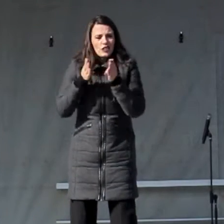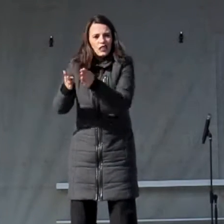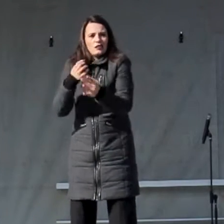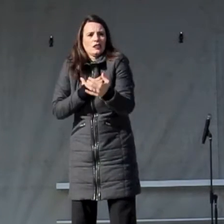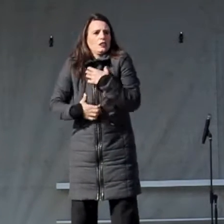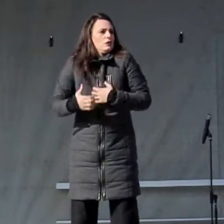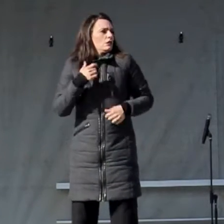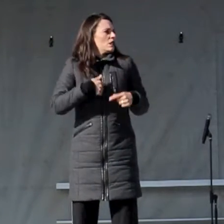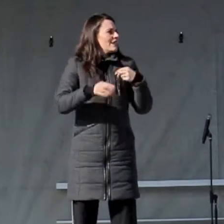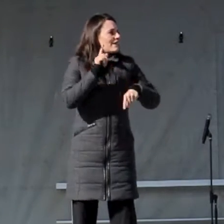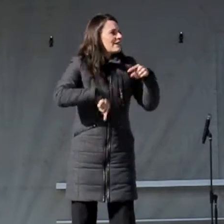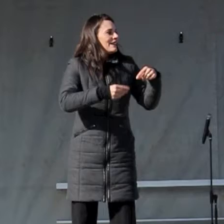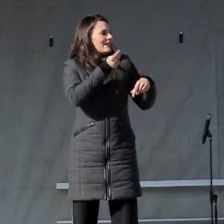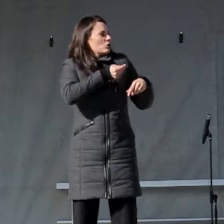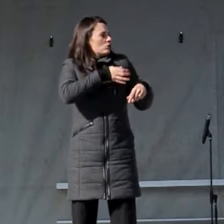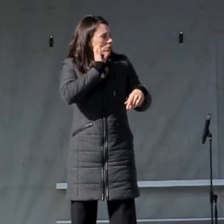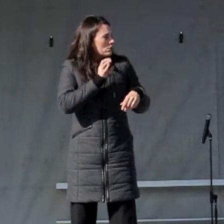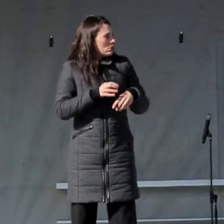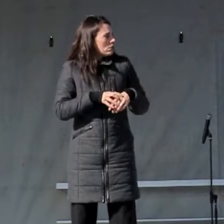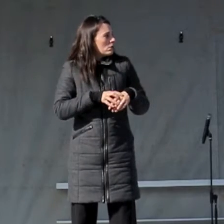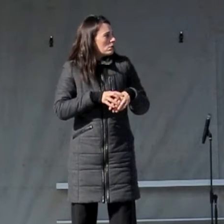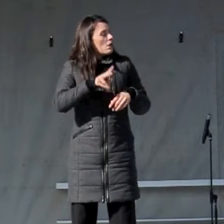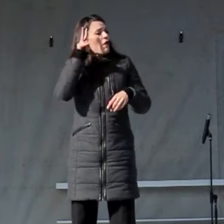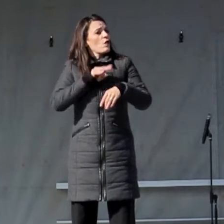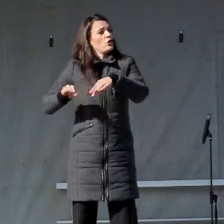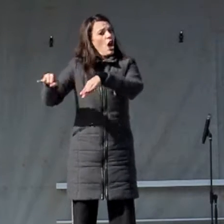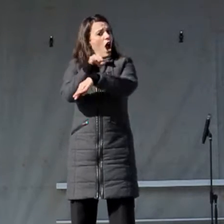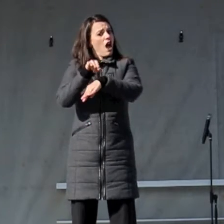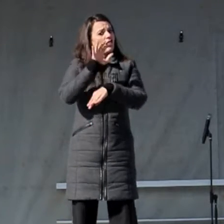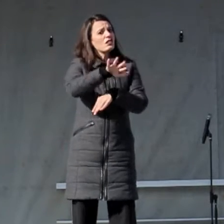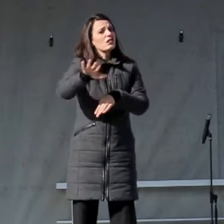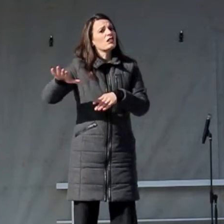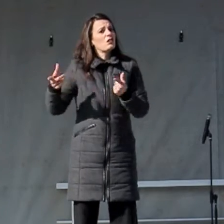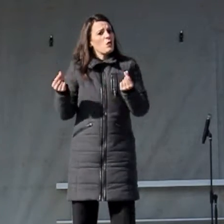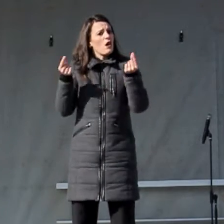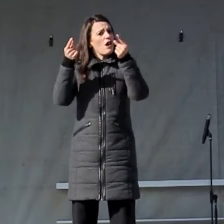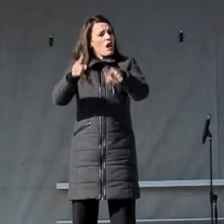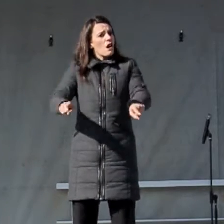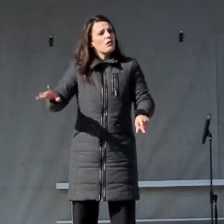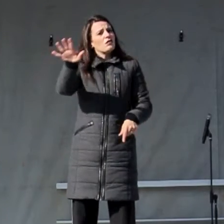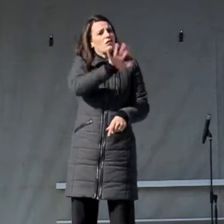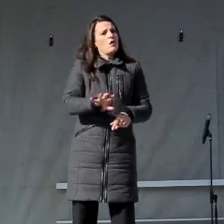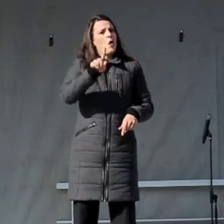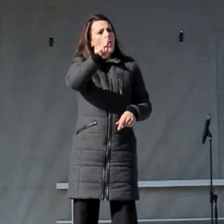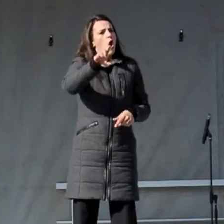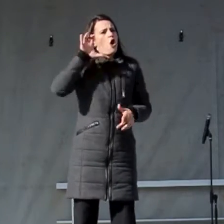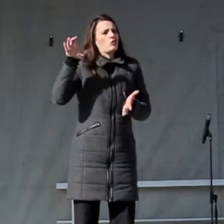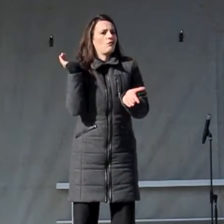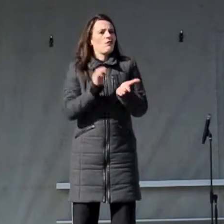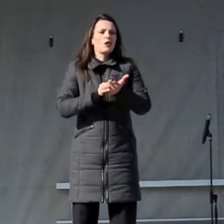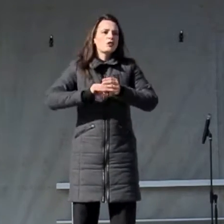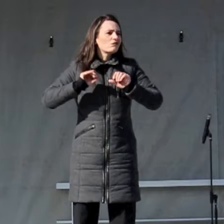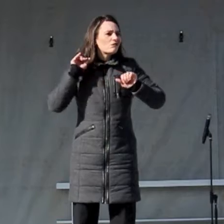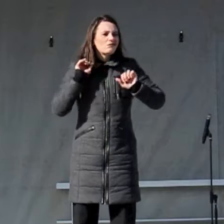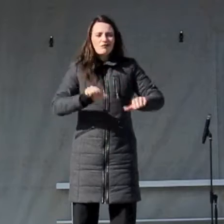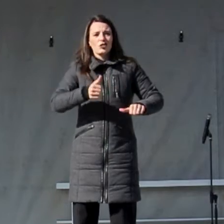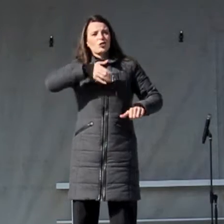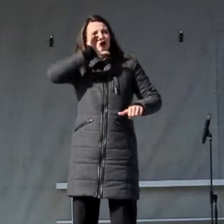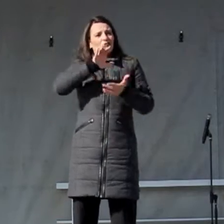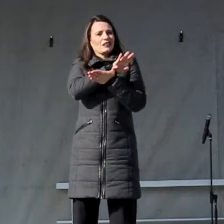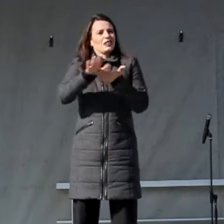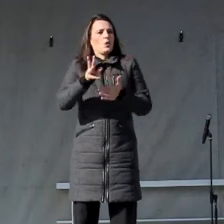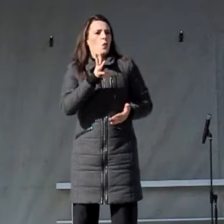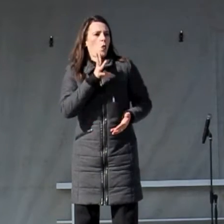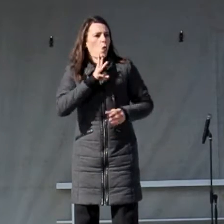hunger. In the Virgin Islands, approximately 100,000 have no drinkable water,